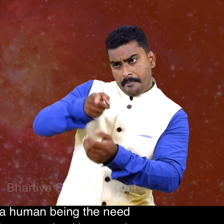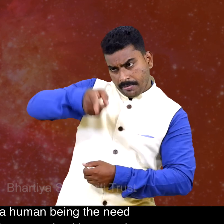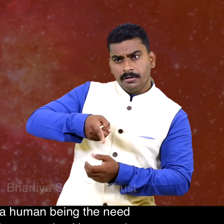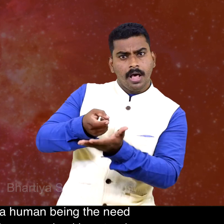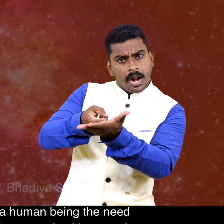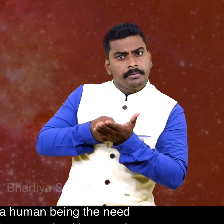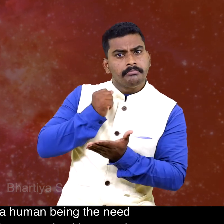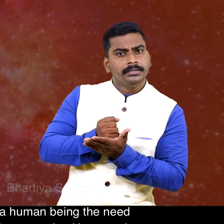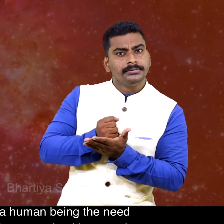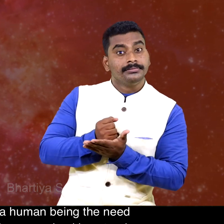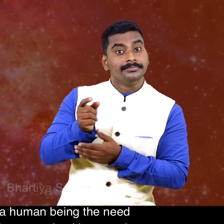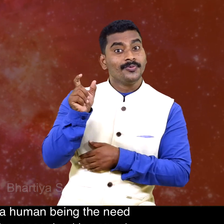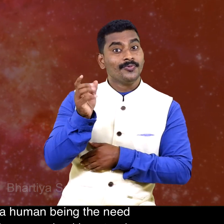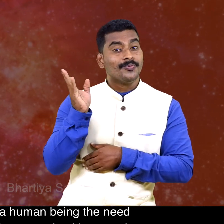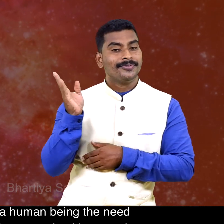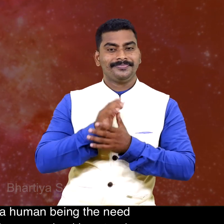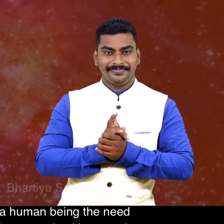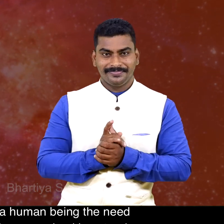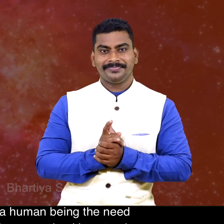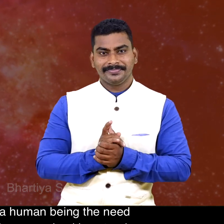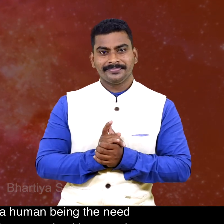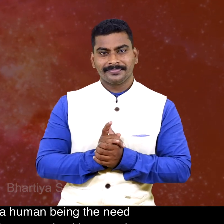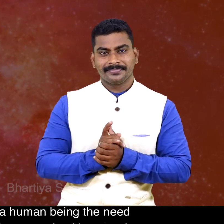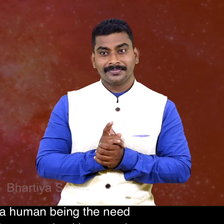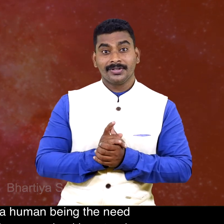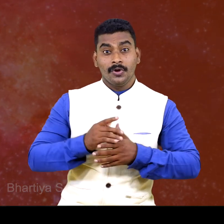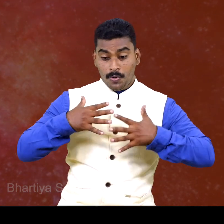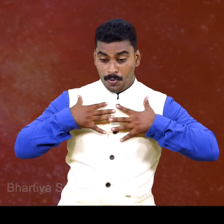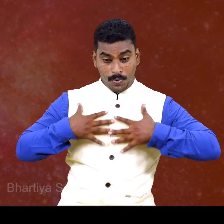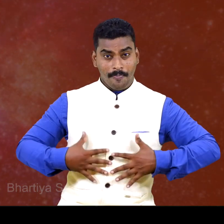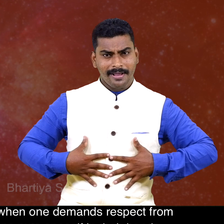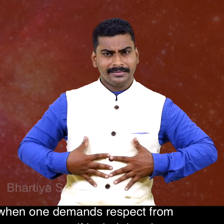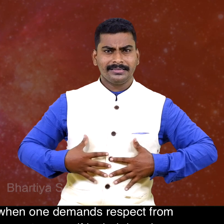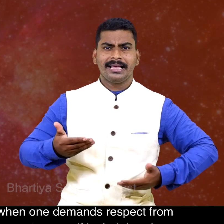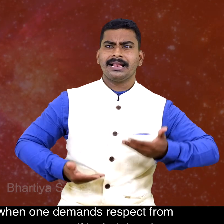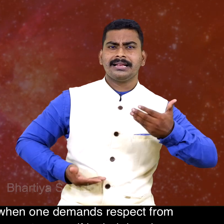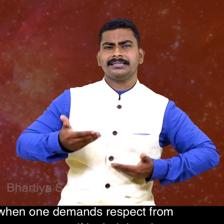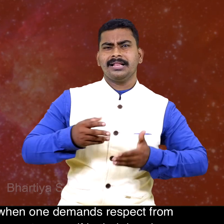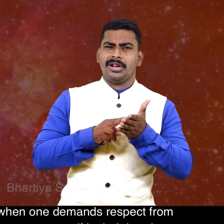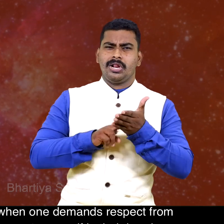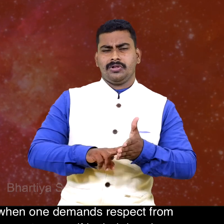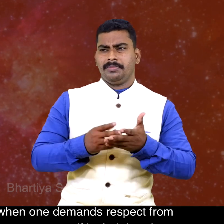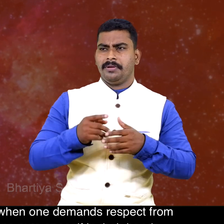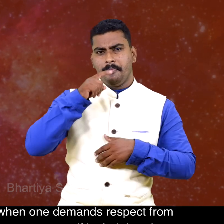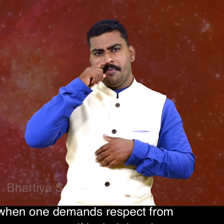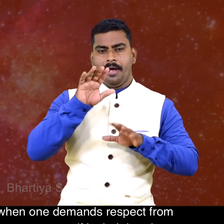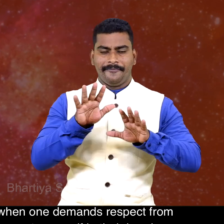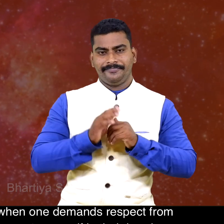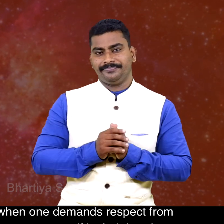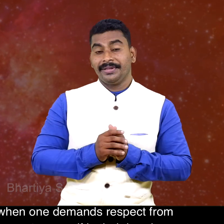human being, the need to be recognized is natural. However, when one demands